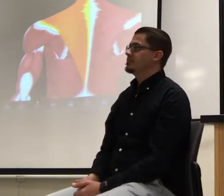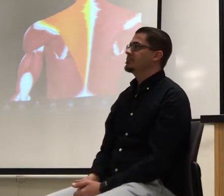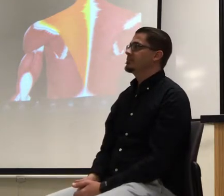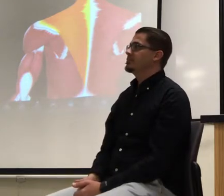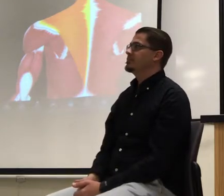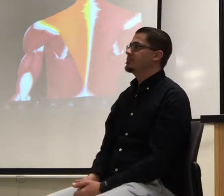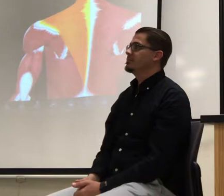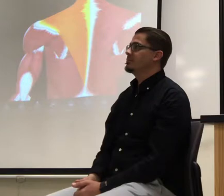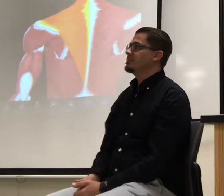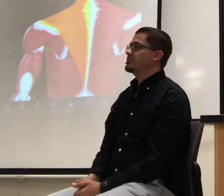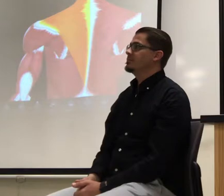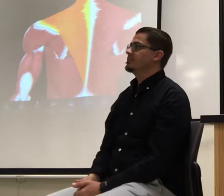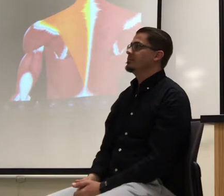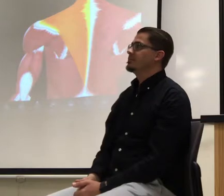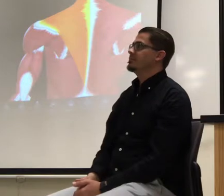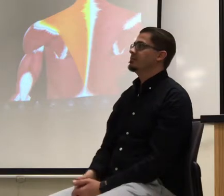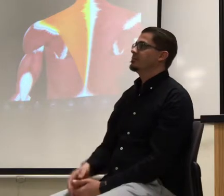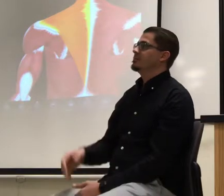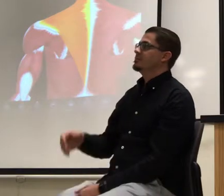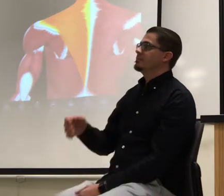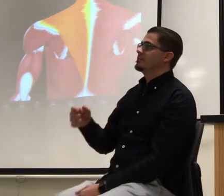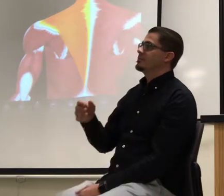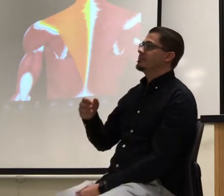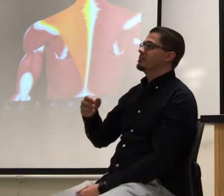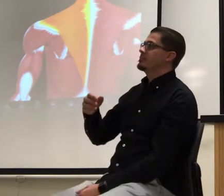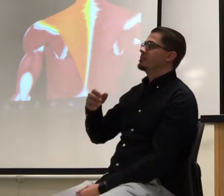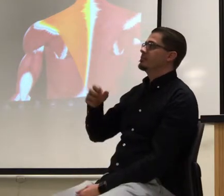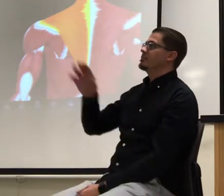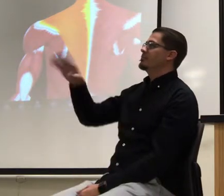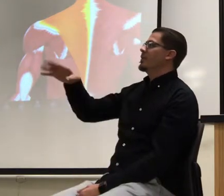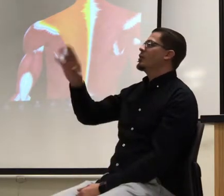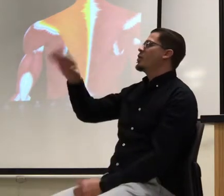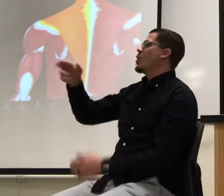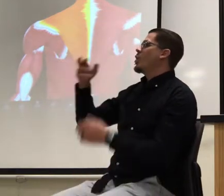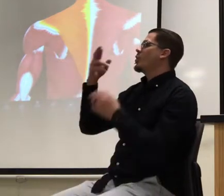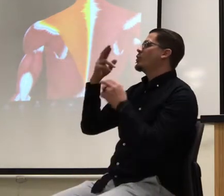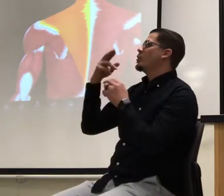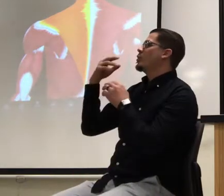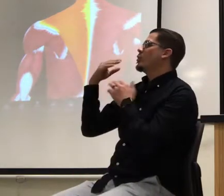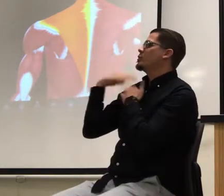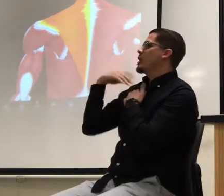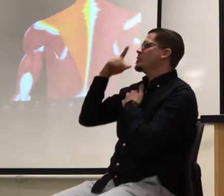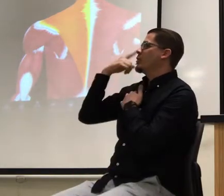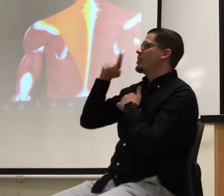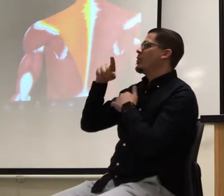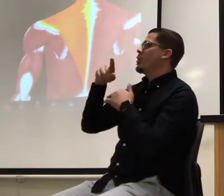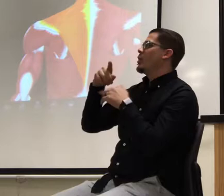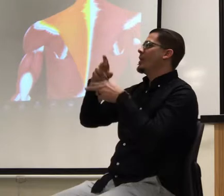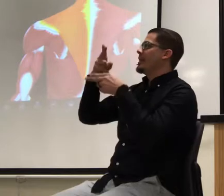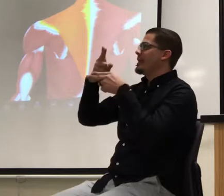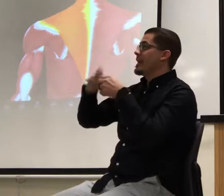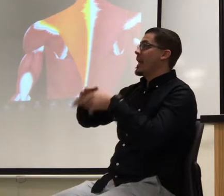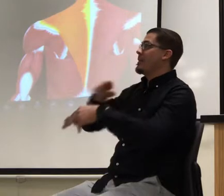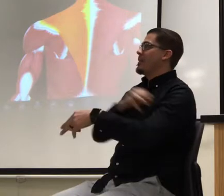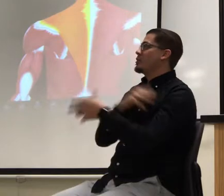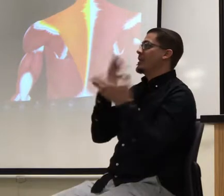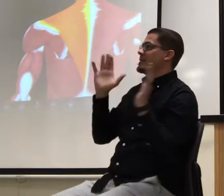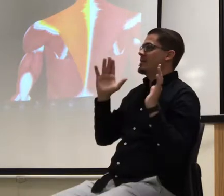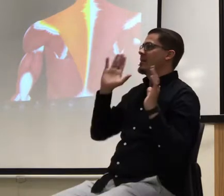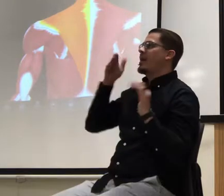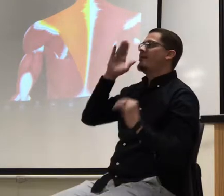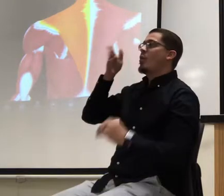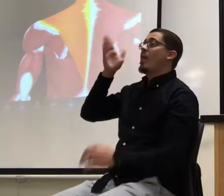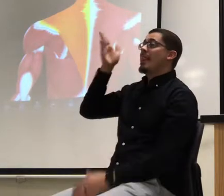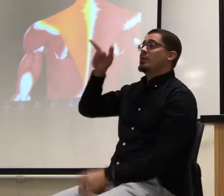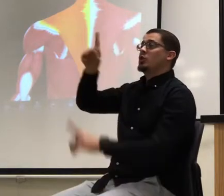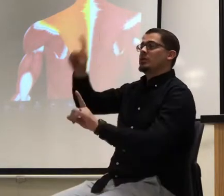you're responsible for ID only. Just name the muscle. All the other things I said, attachments, actions, innervations, that'll be for the